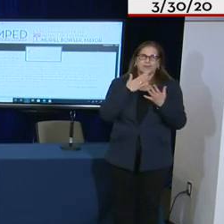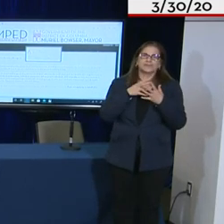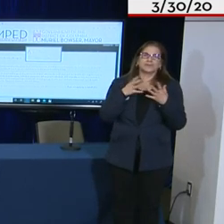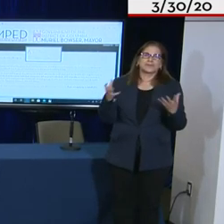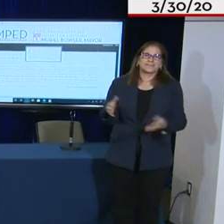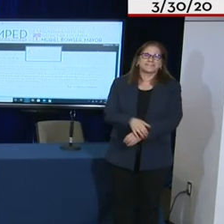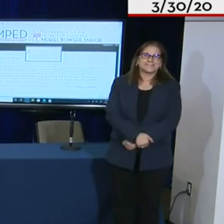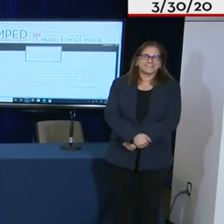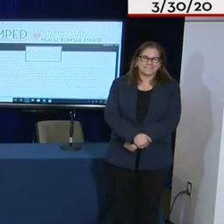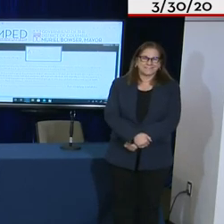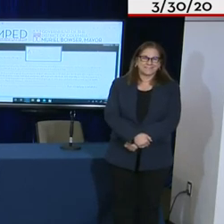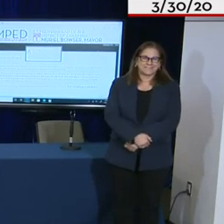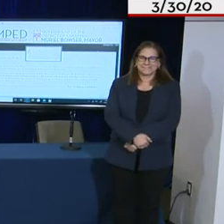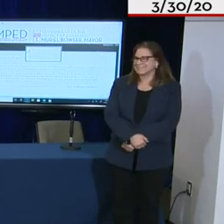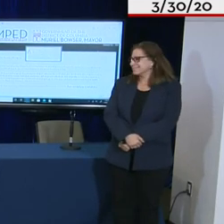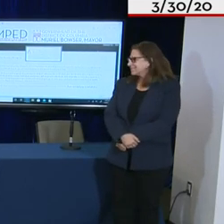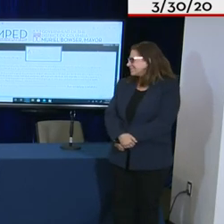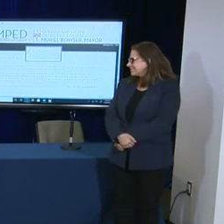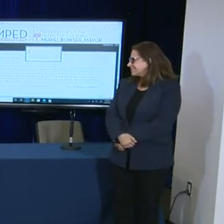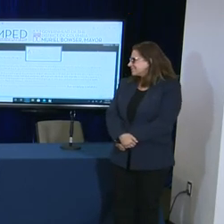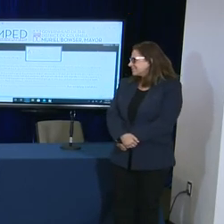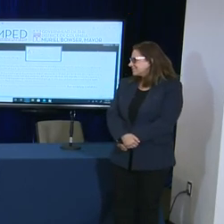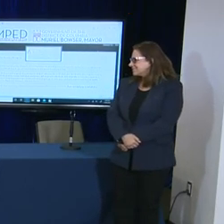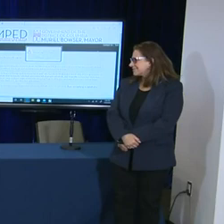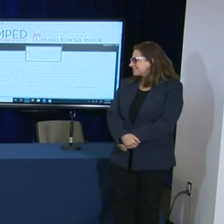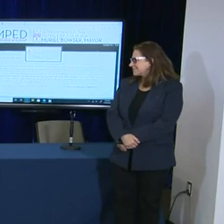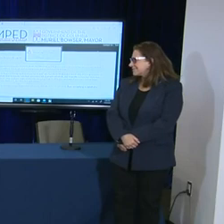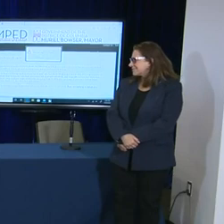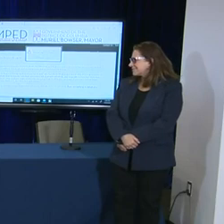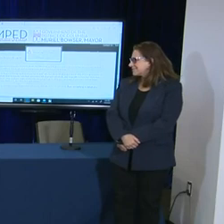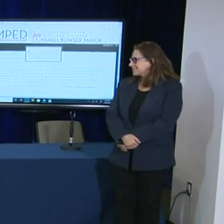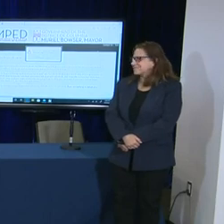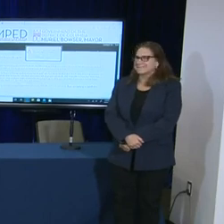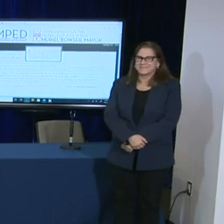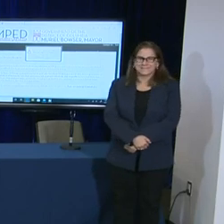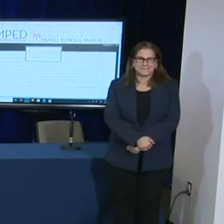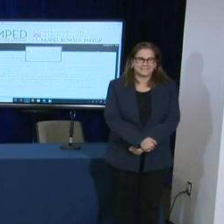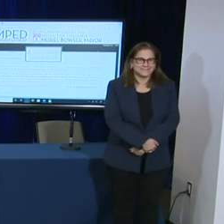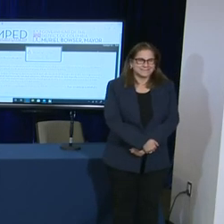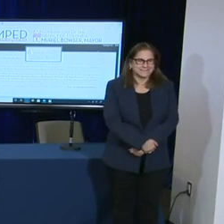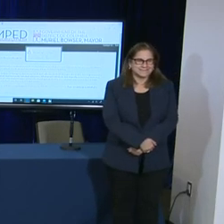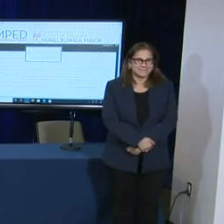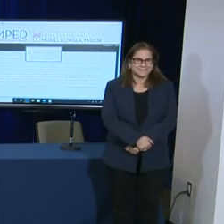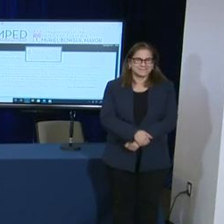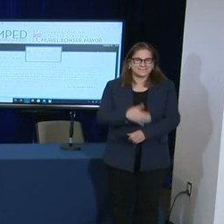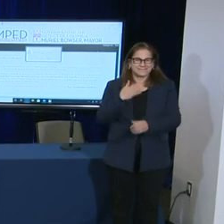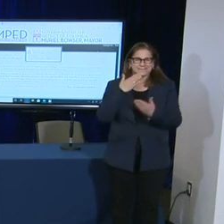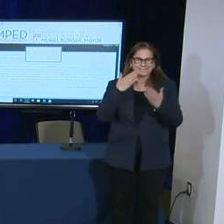Thank you. Thank you, everybody.